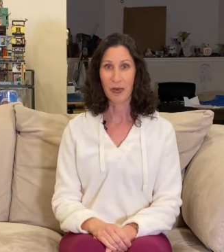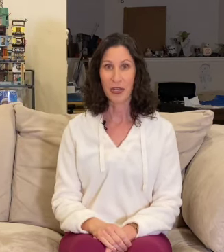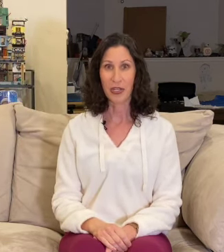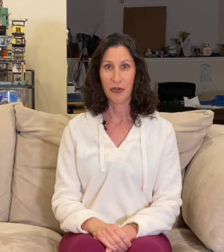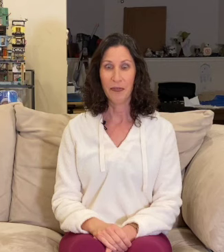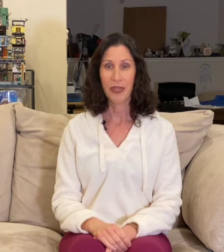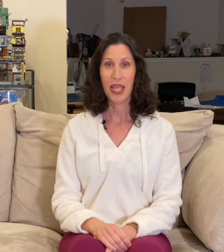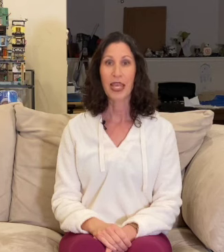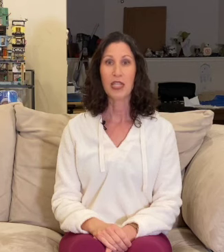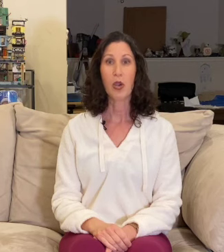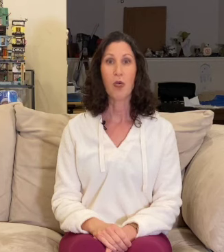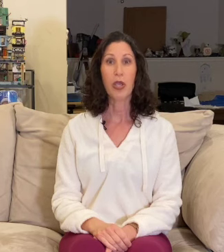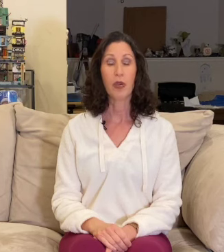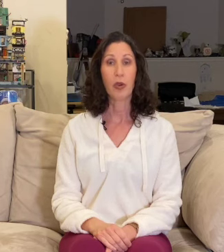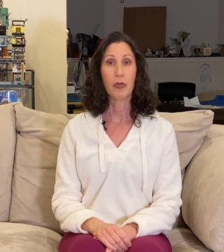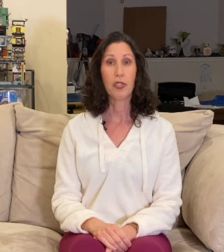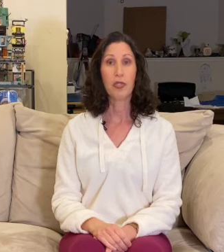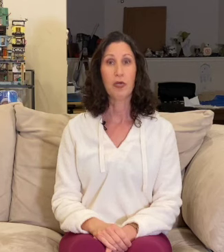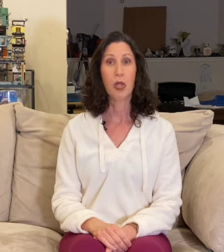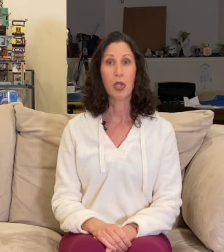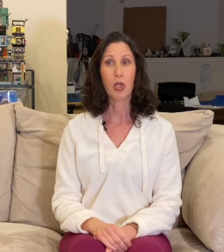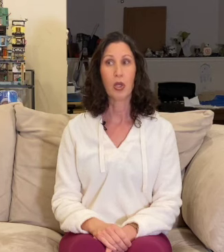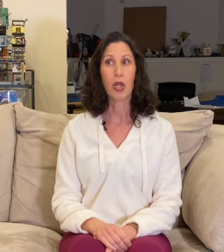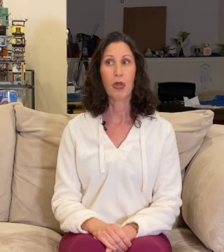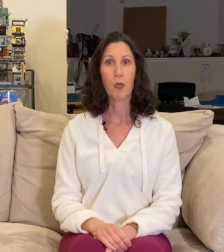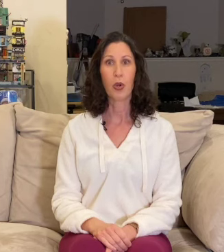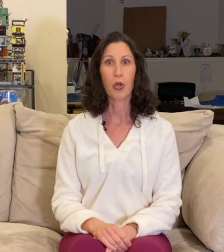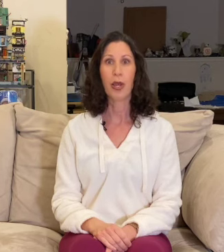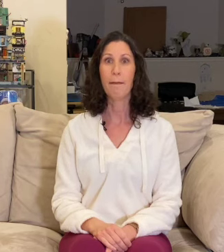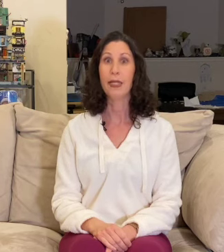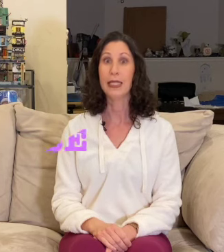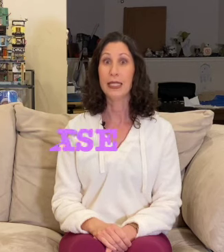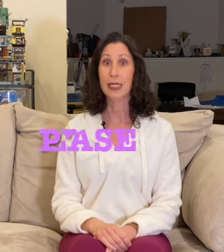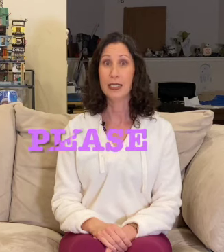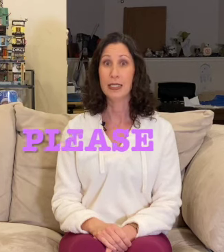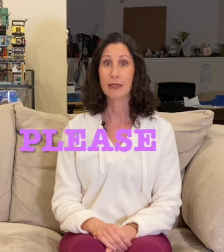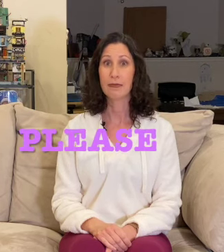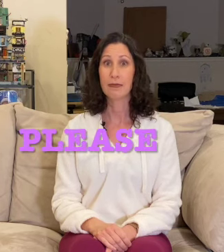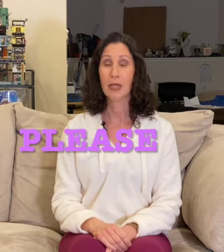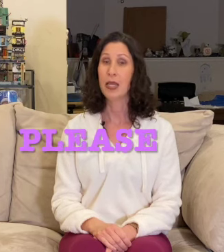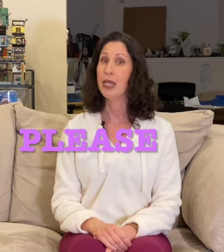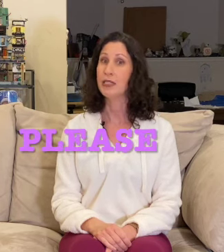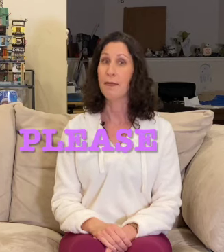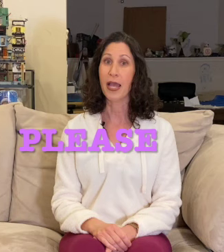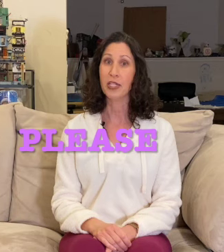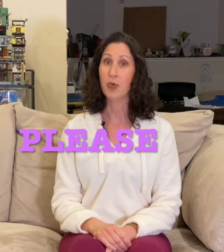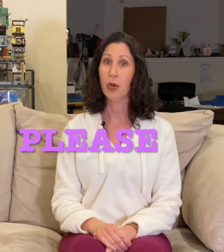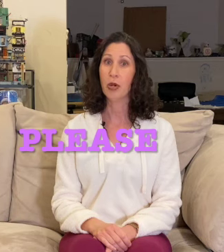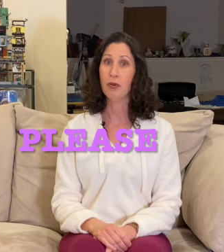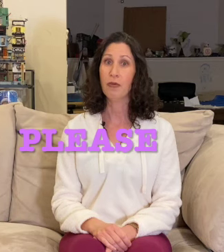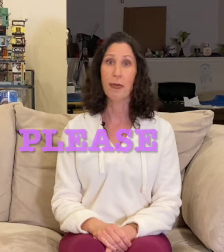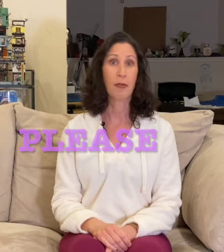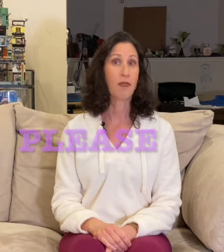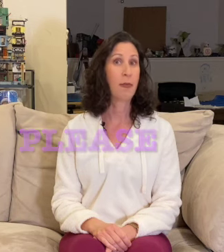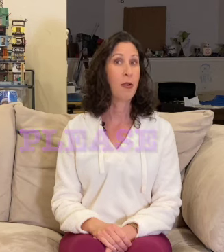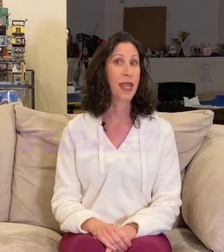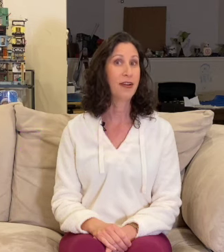going to do is we are going to learn the word please. It's a magic word. Remember from our